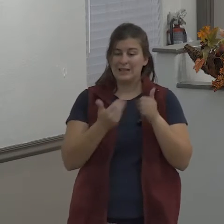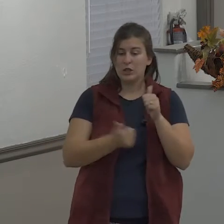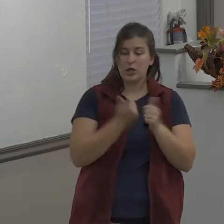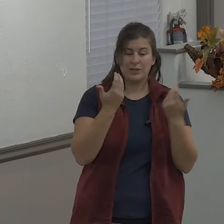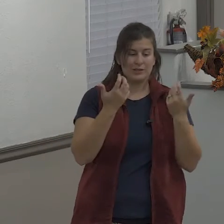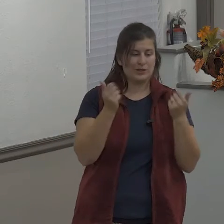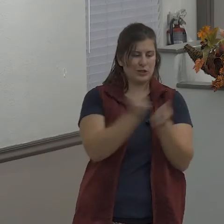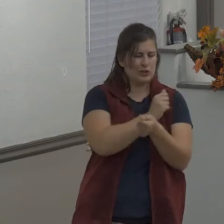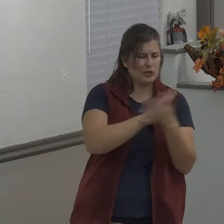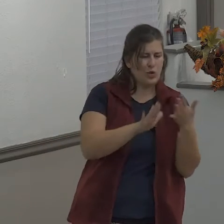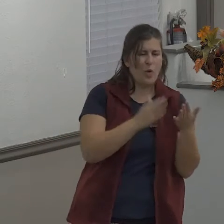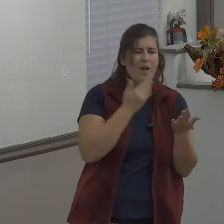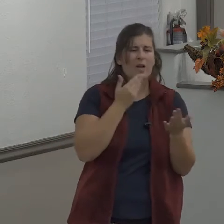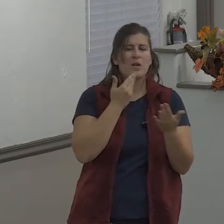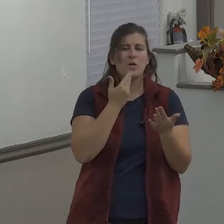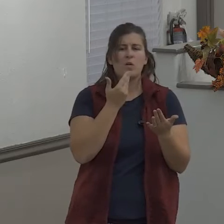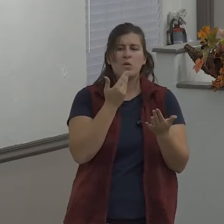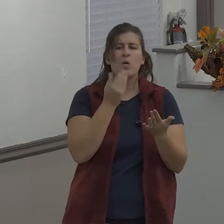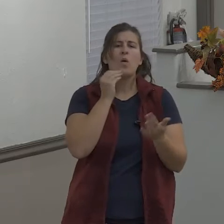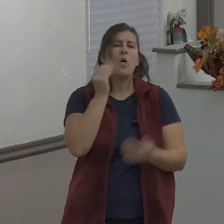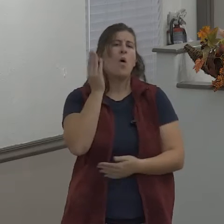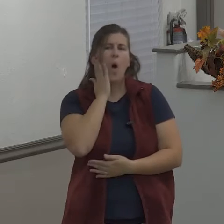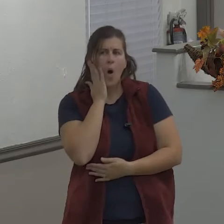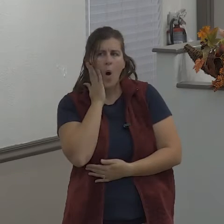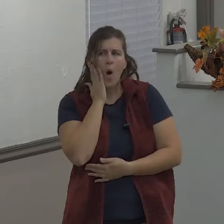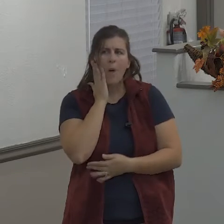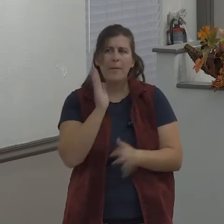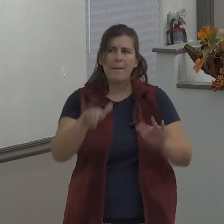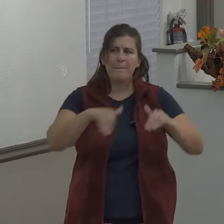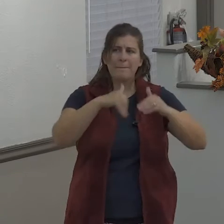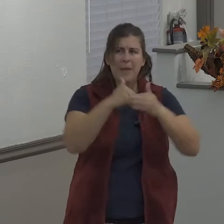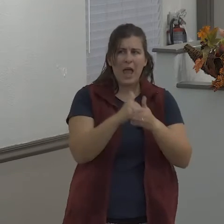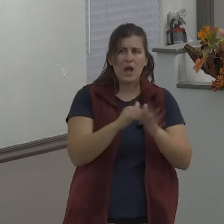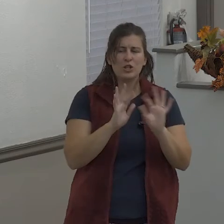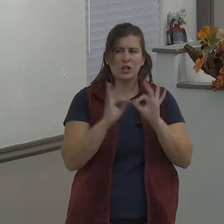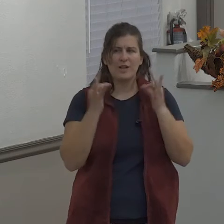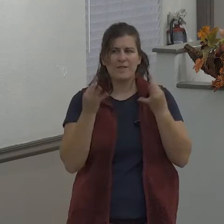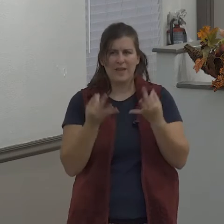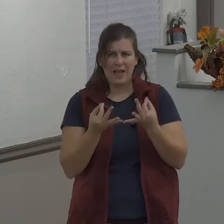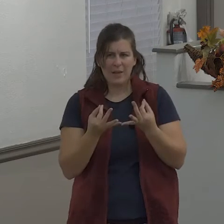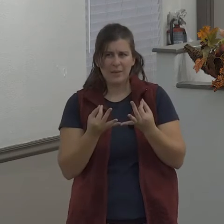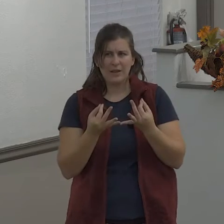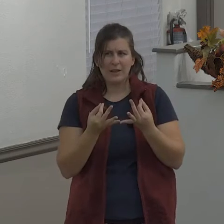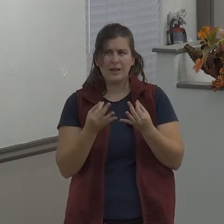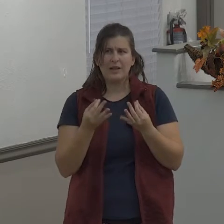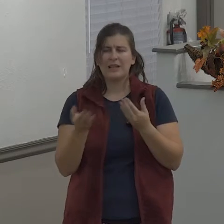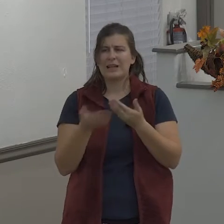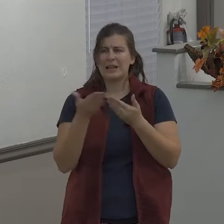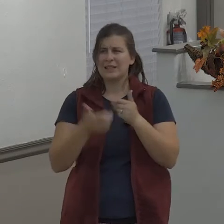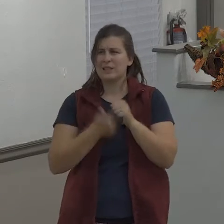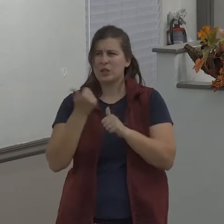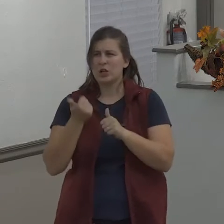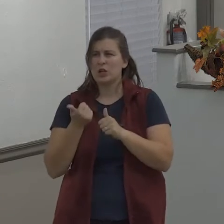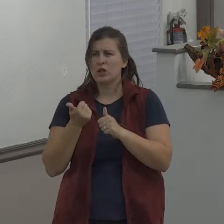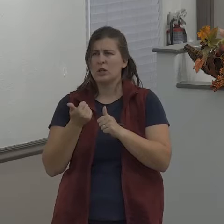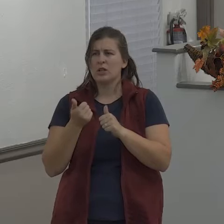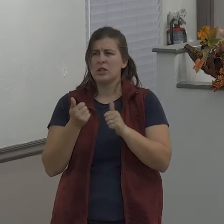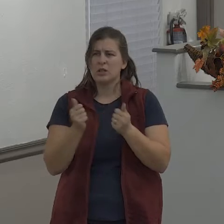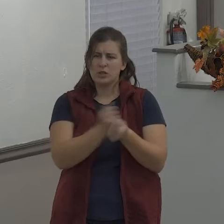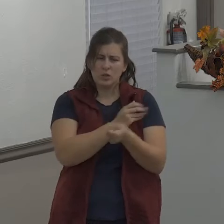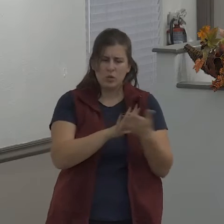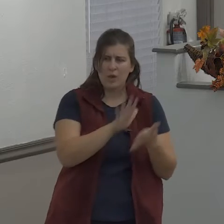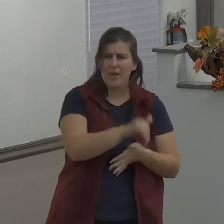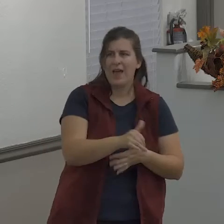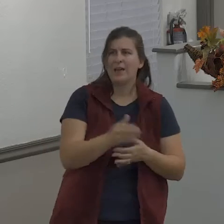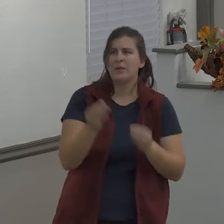It's easier to destroy a home and a marriage and a family than it is to build up that home and that